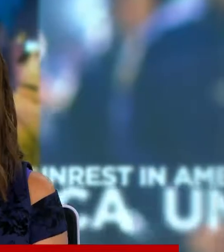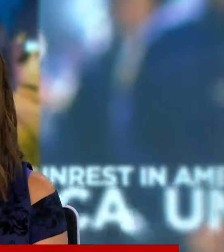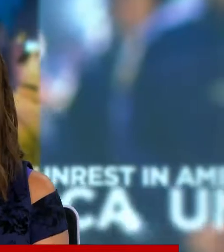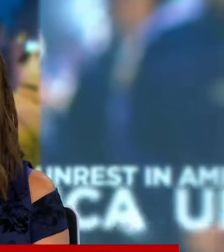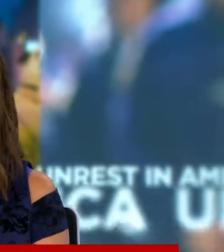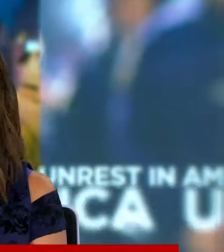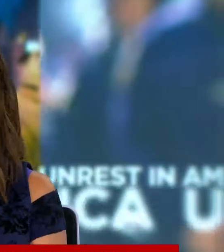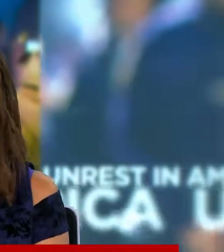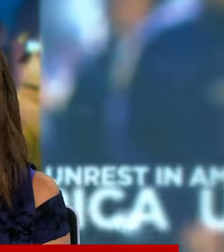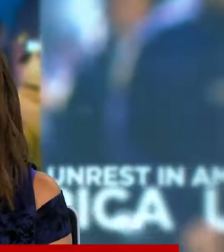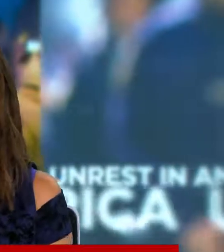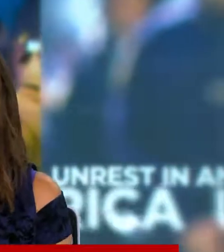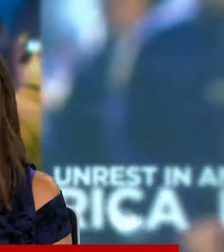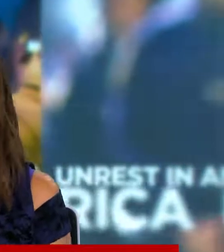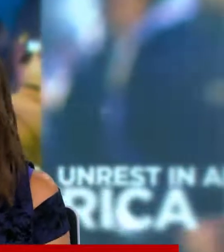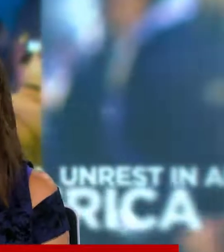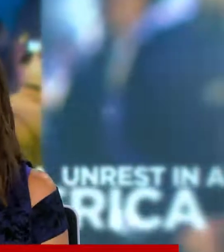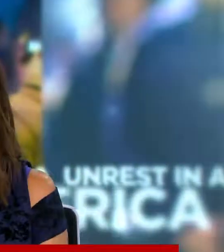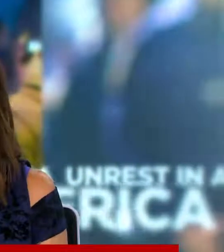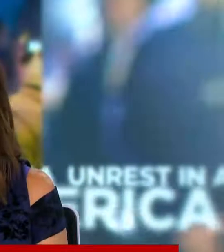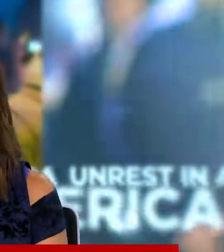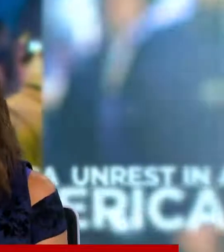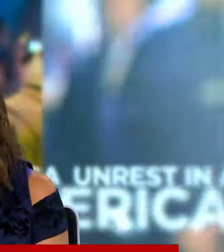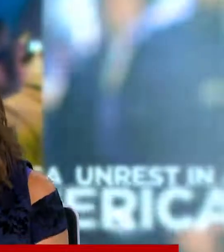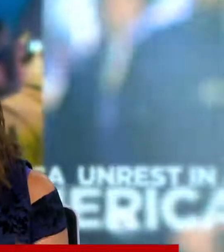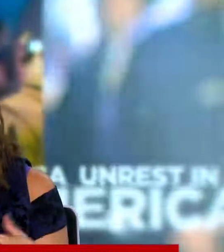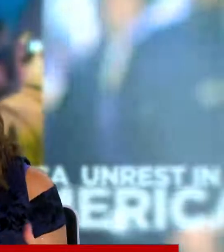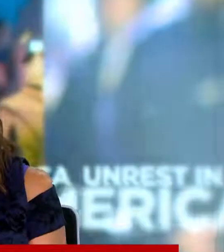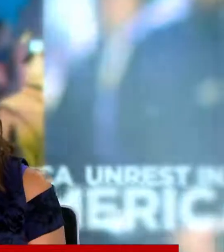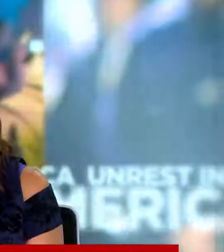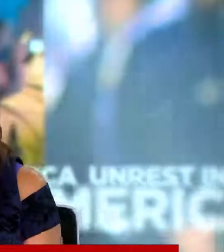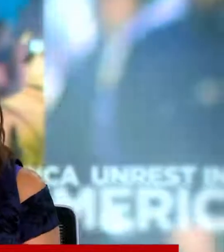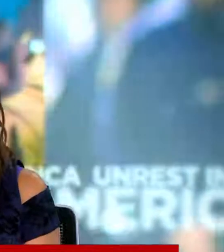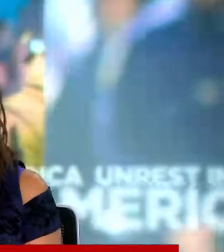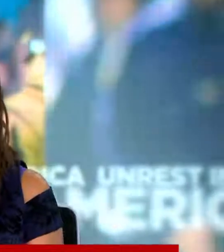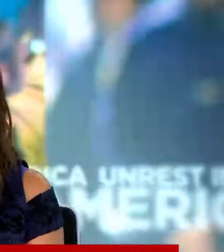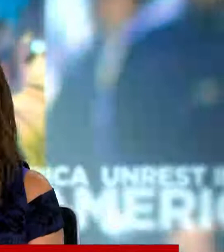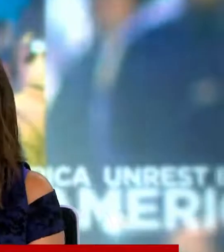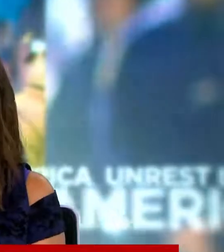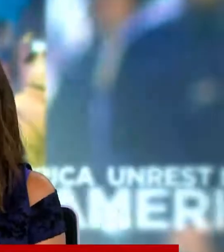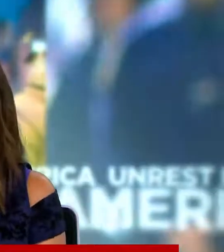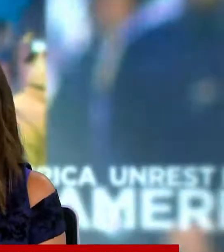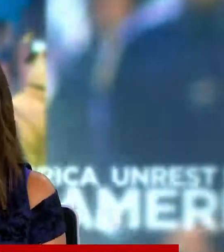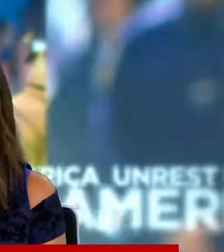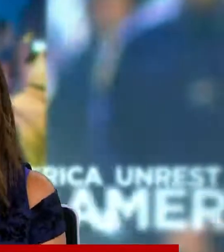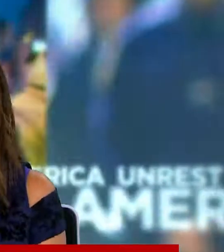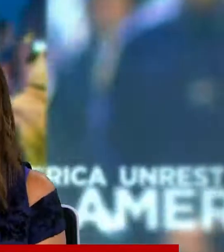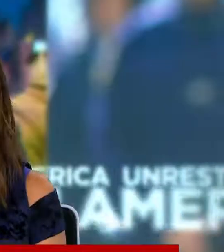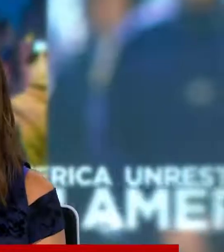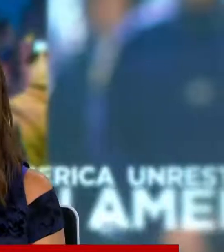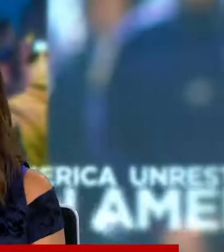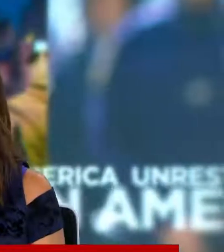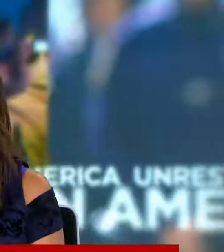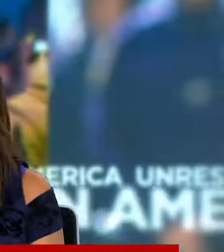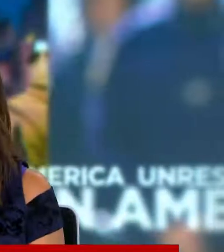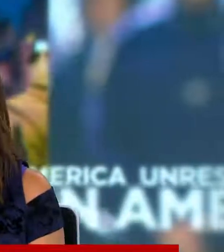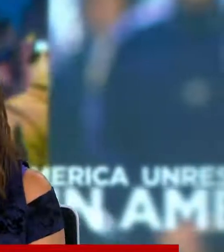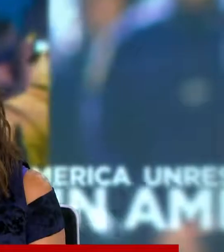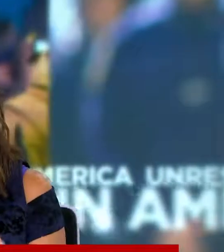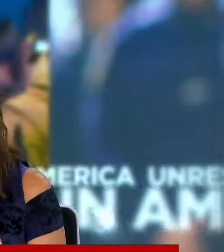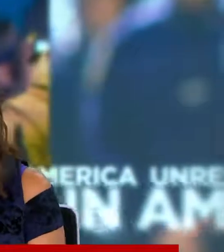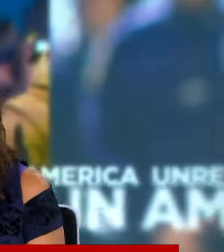that they are creating this partnership that begins immediately to review policies on policing here in